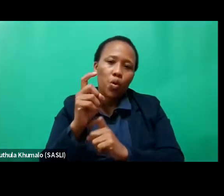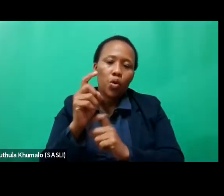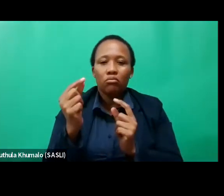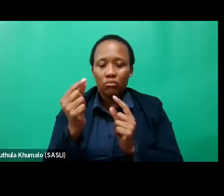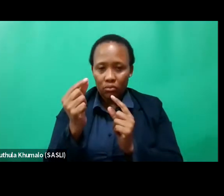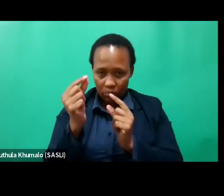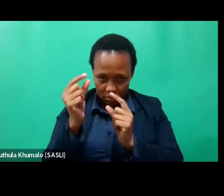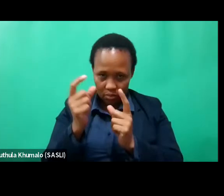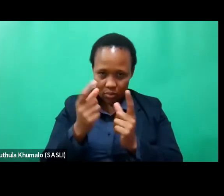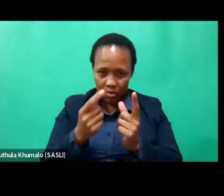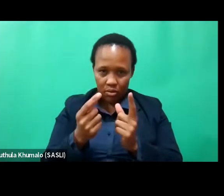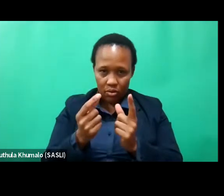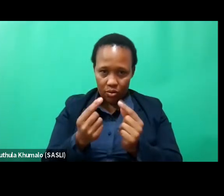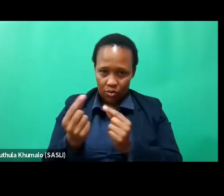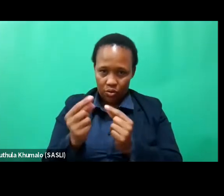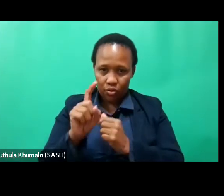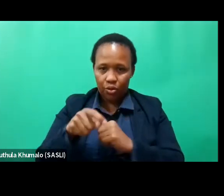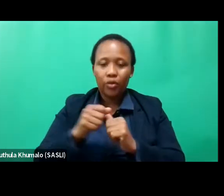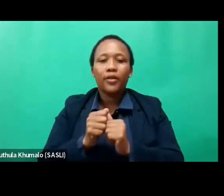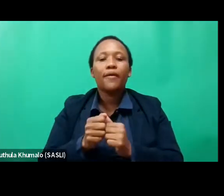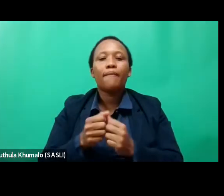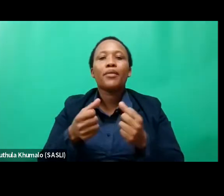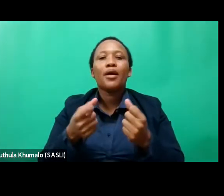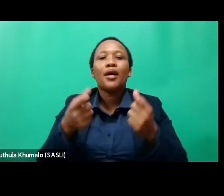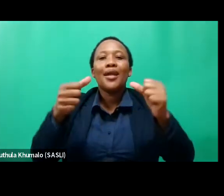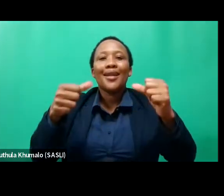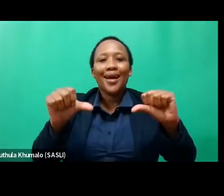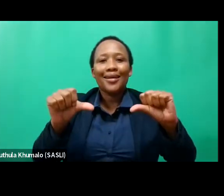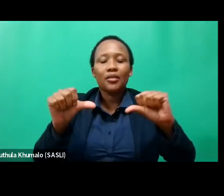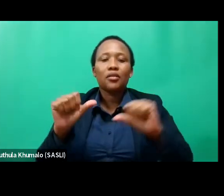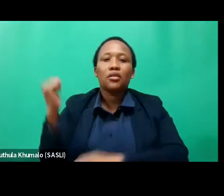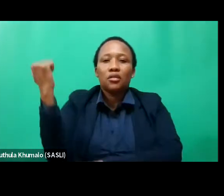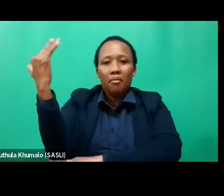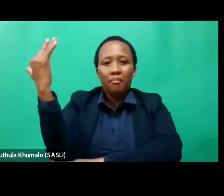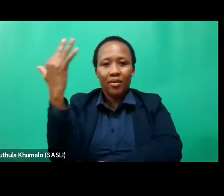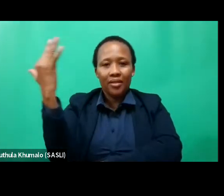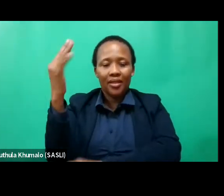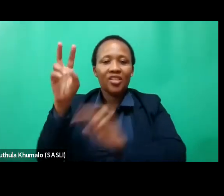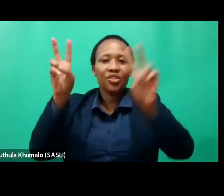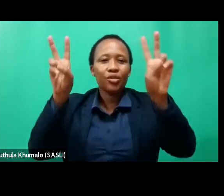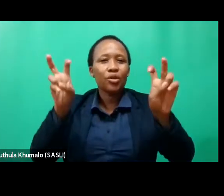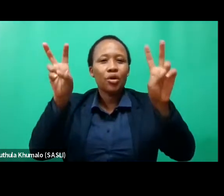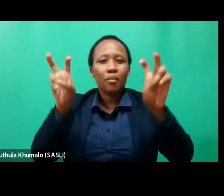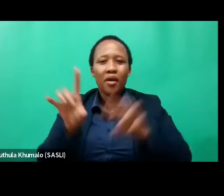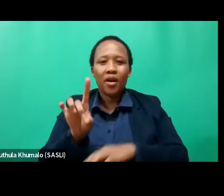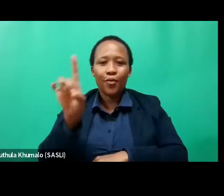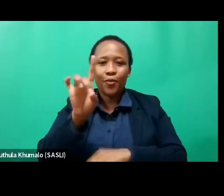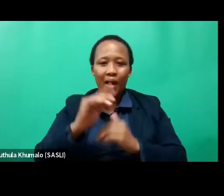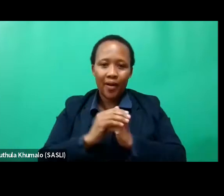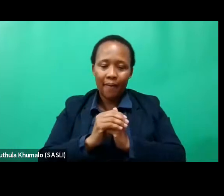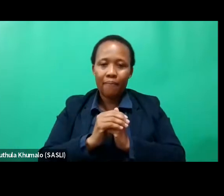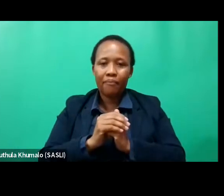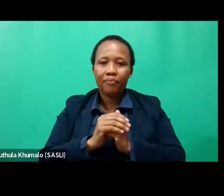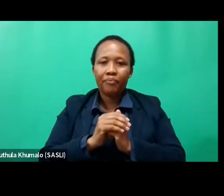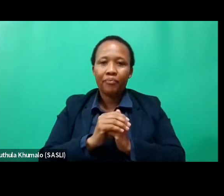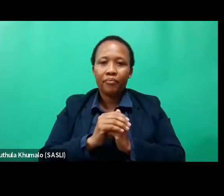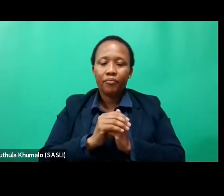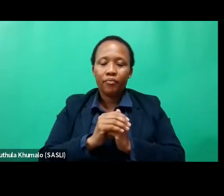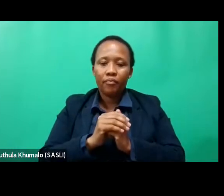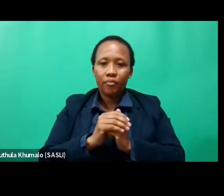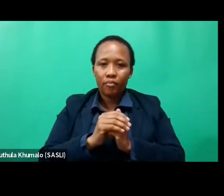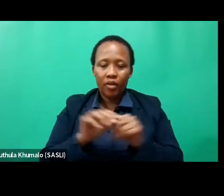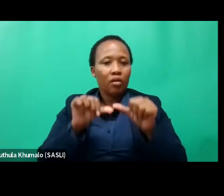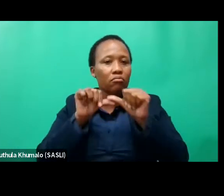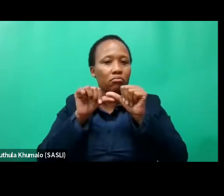The topic for the next presentation is titled Continuing Teaching and